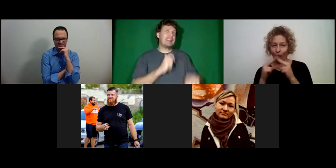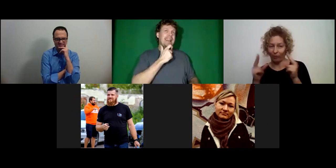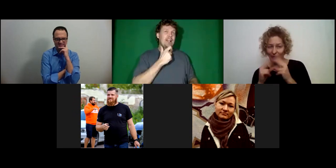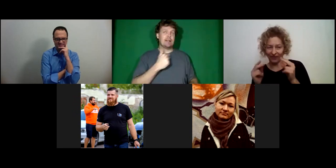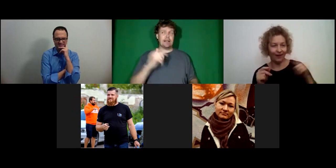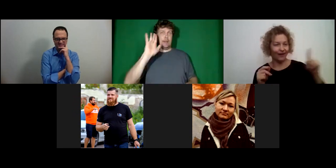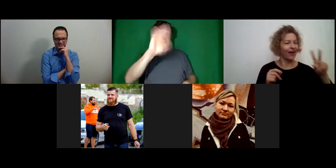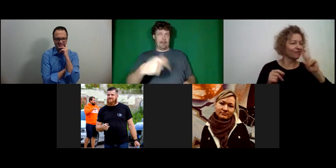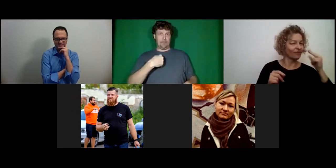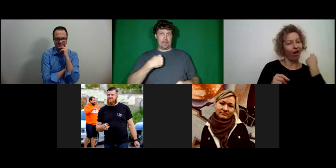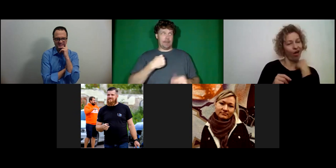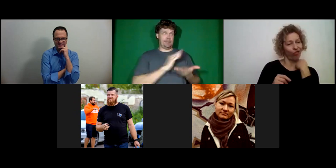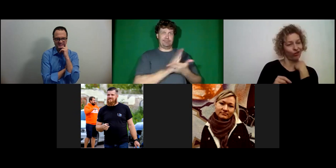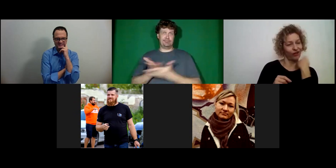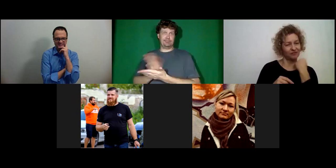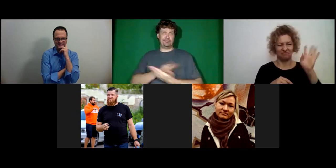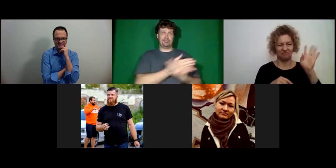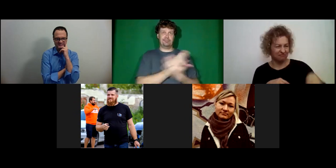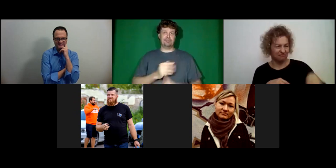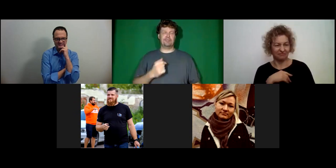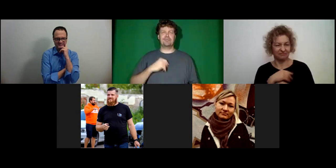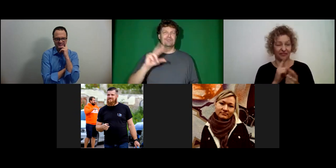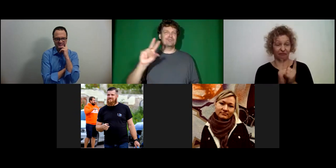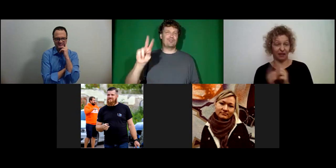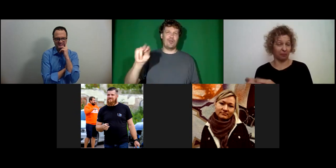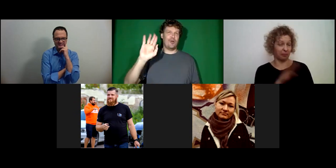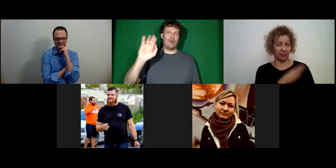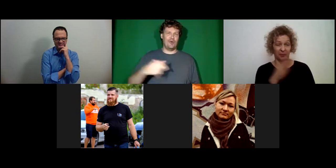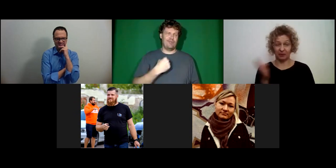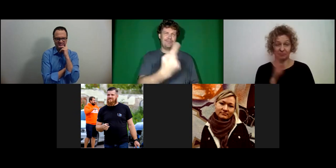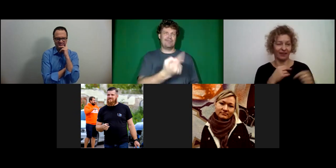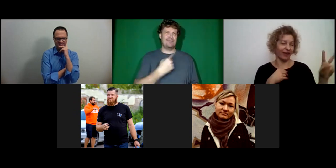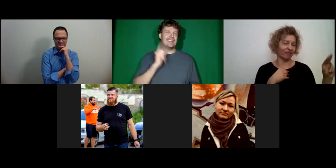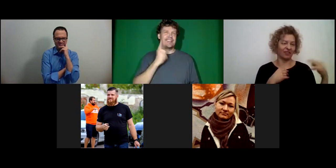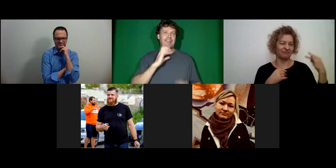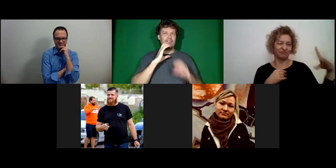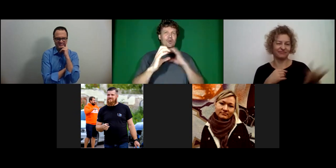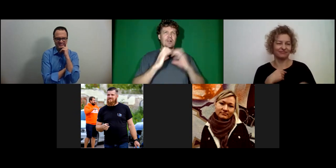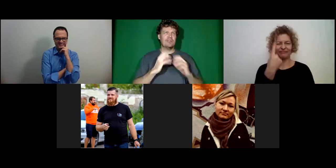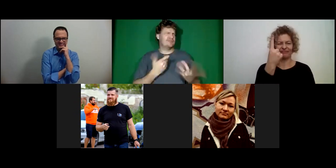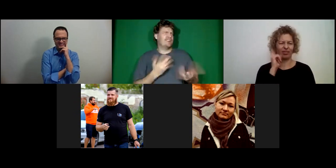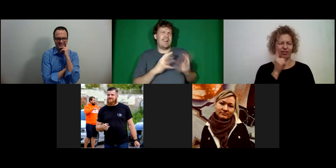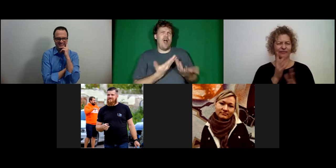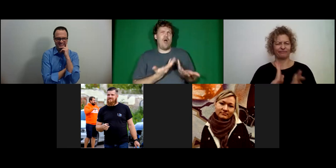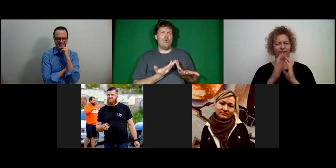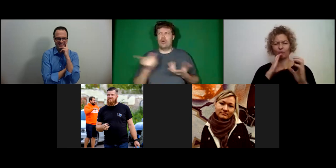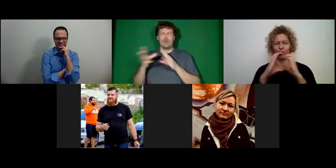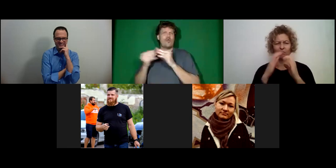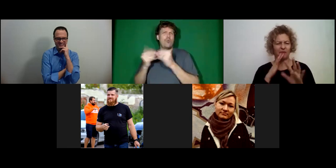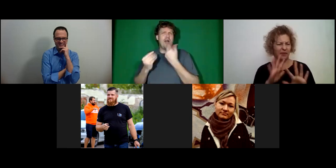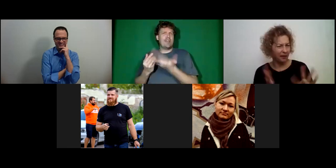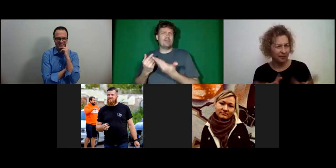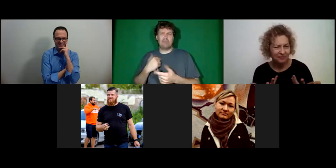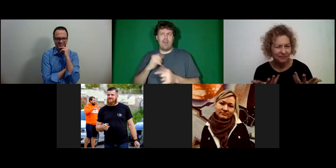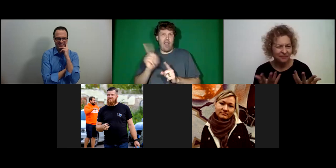spoke Romanian and also spoke English. He's like, I'll interpret for you. And I'm like, no, no, it's okay. They're deaf. I can just talk